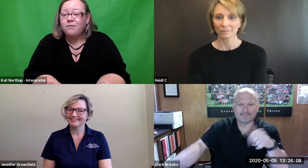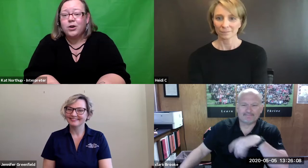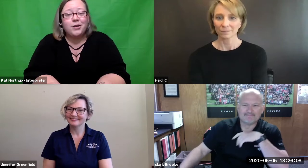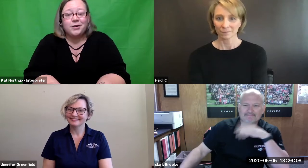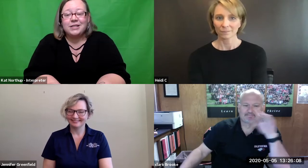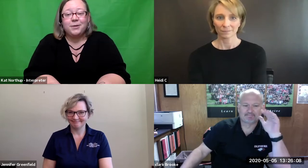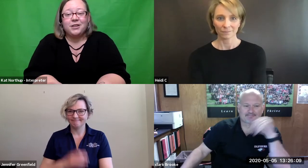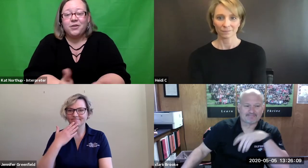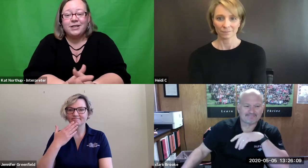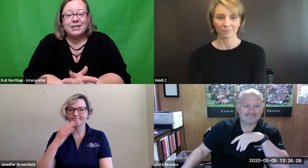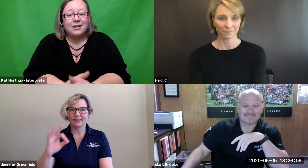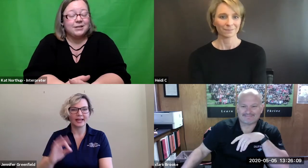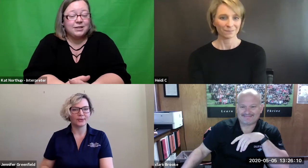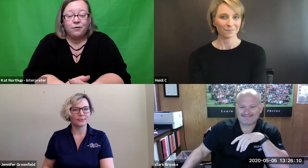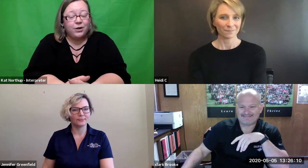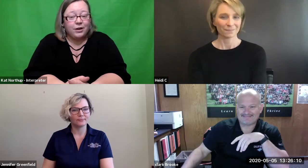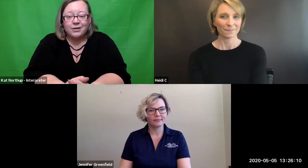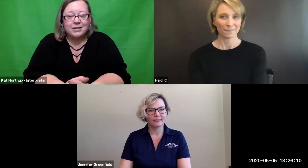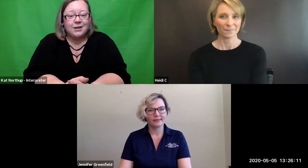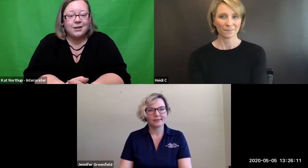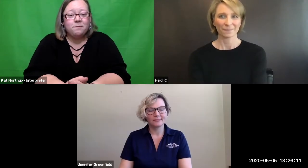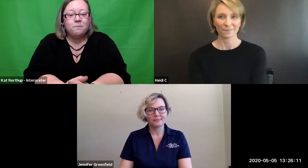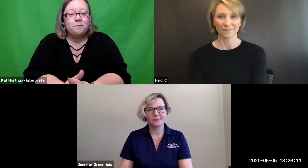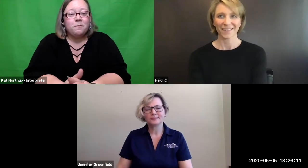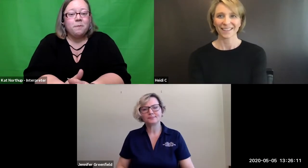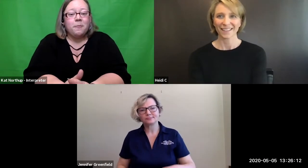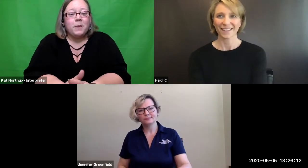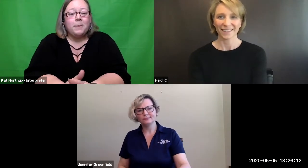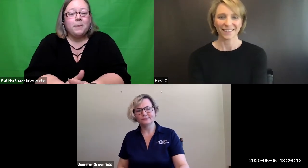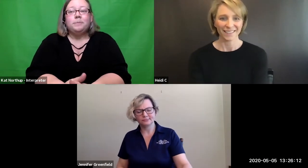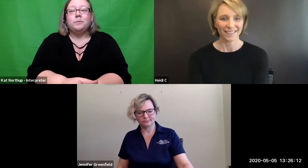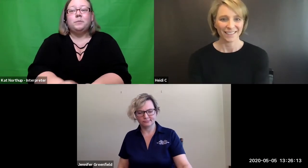I am very curious about the various ideas. They're very good today.